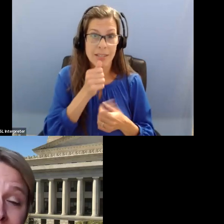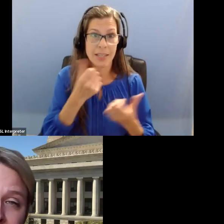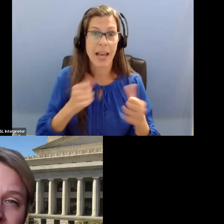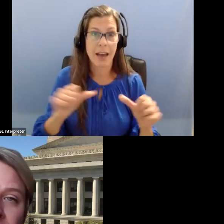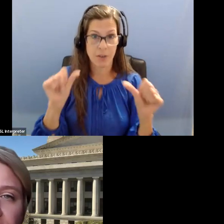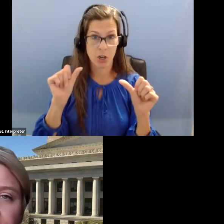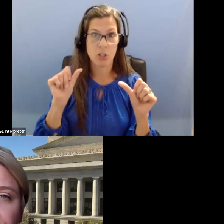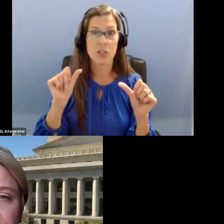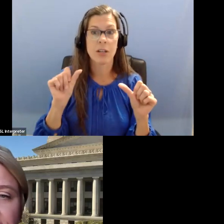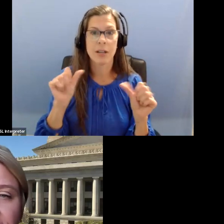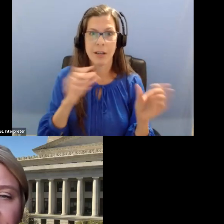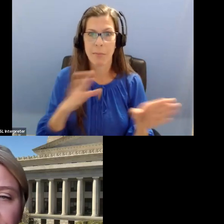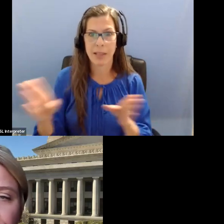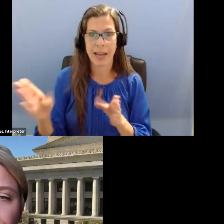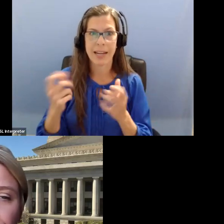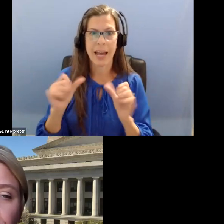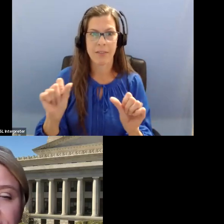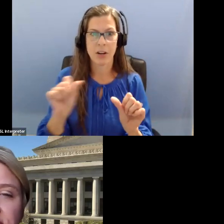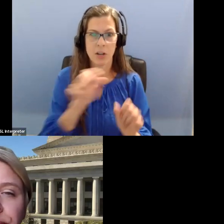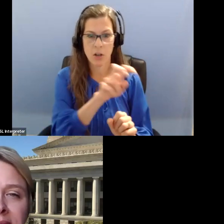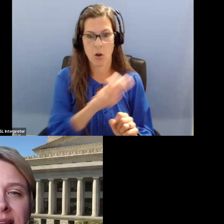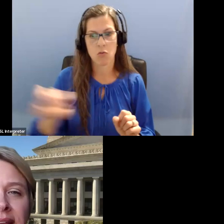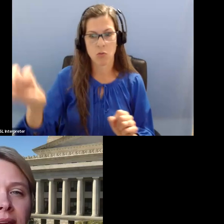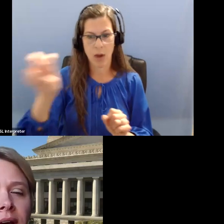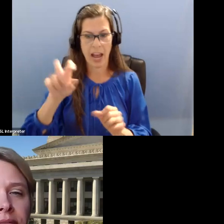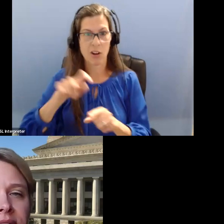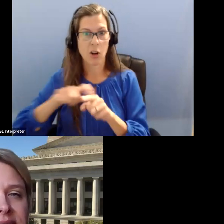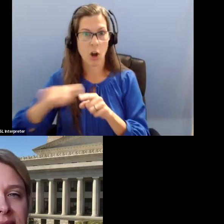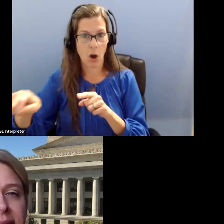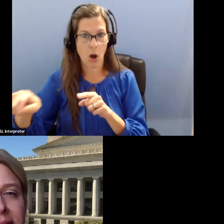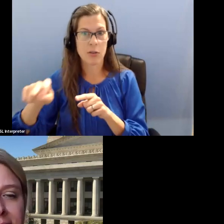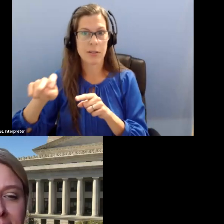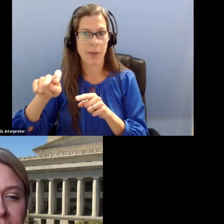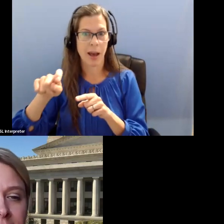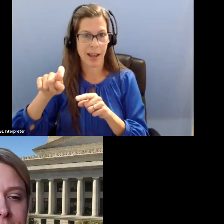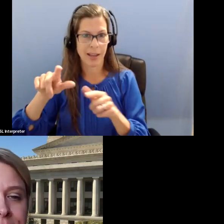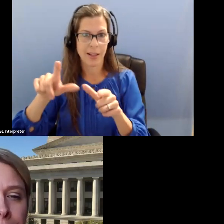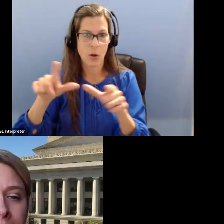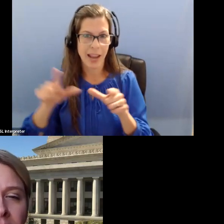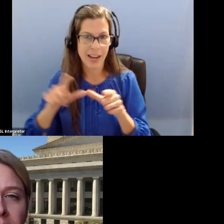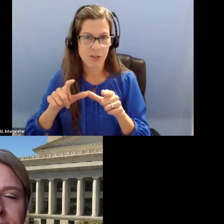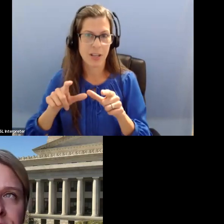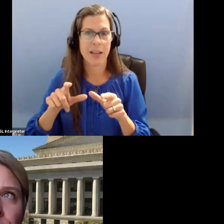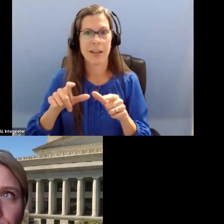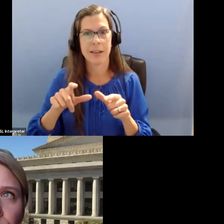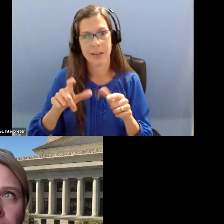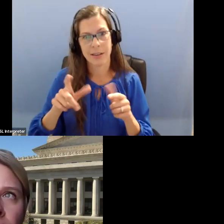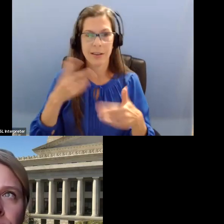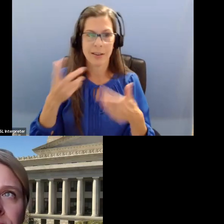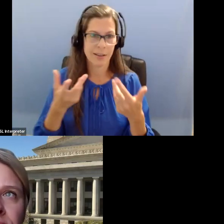by location versus area code while still maintaining confidence in the 988 line. And